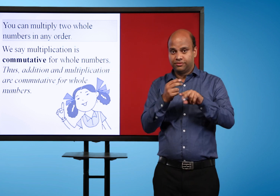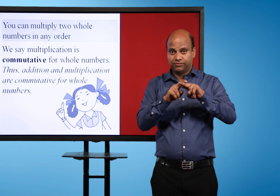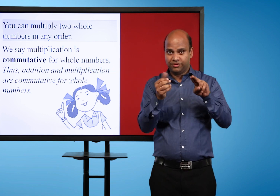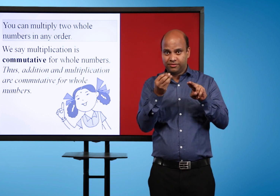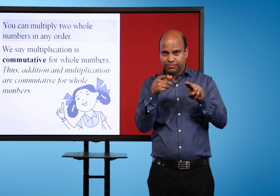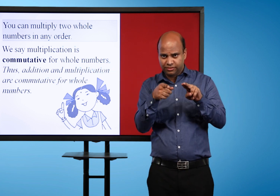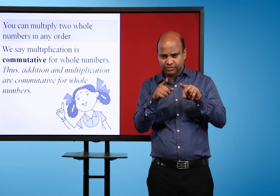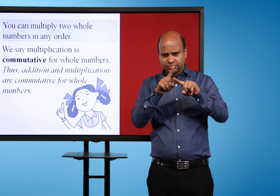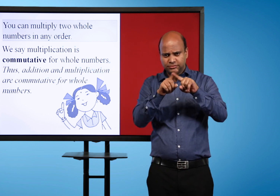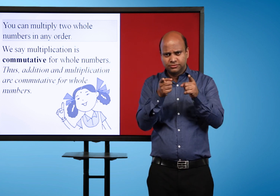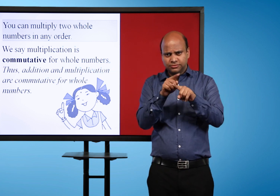numbers.